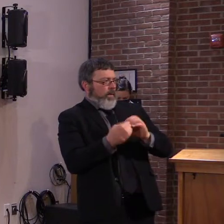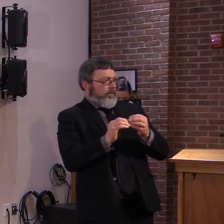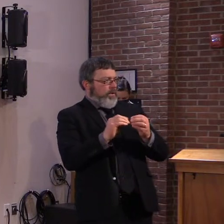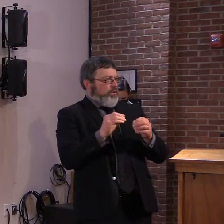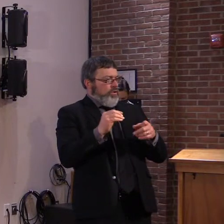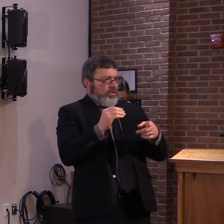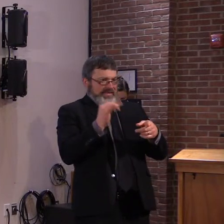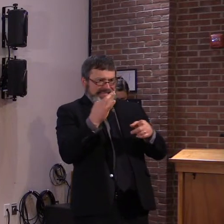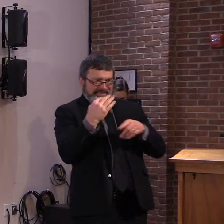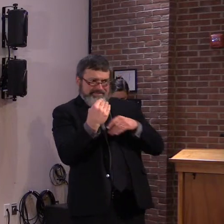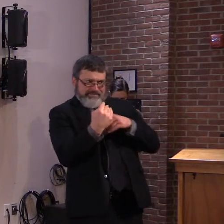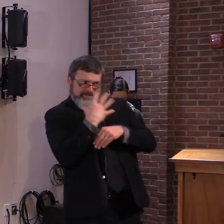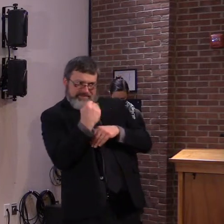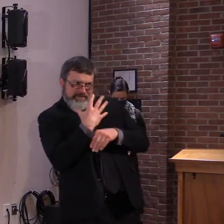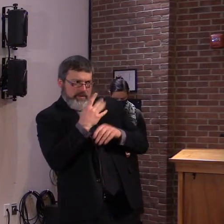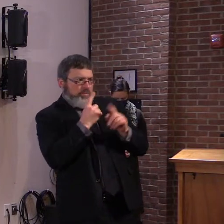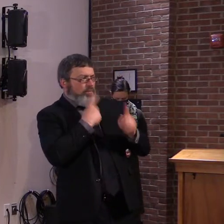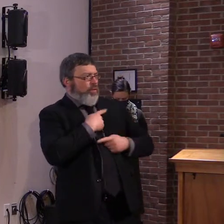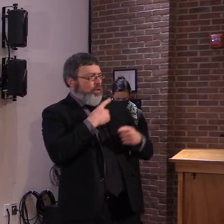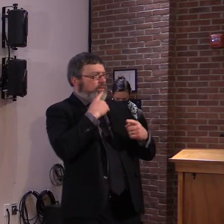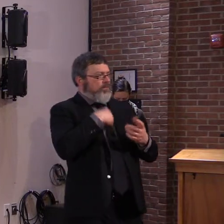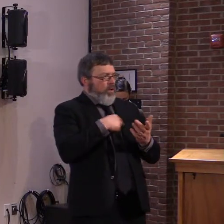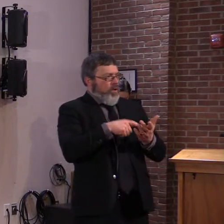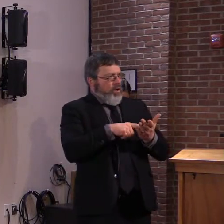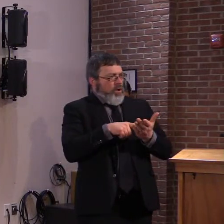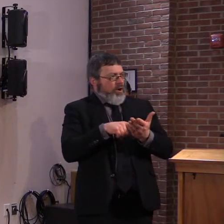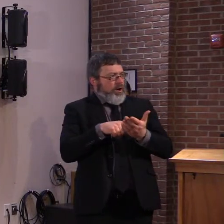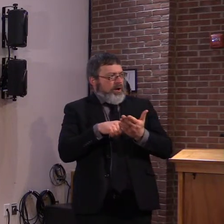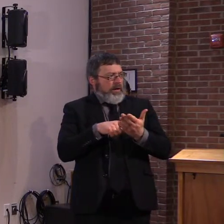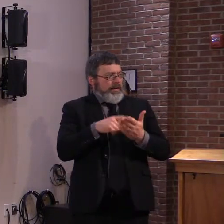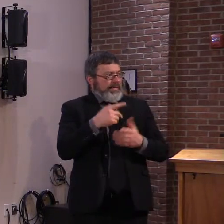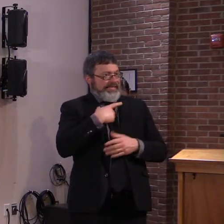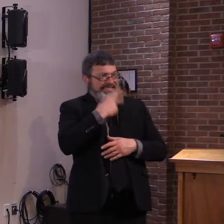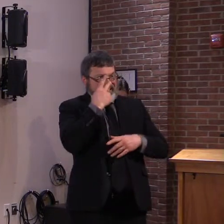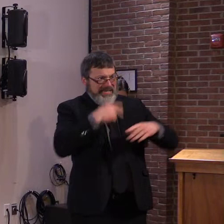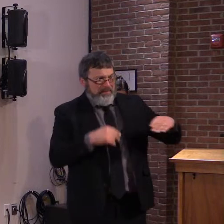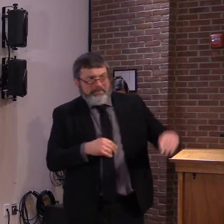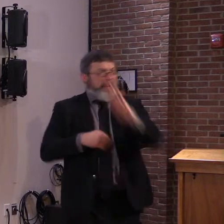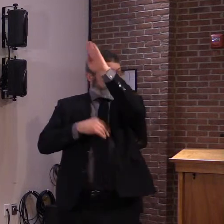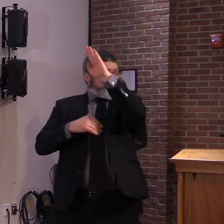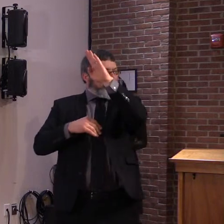seeing that. I haven't seen hardly any out-of-state